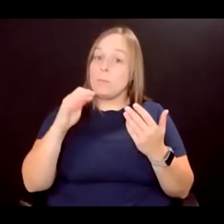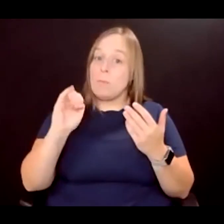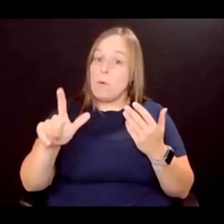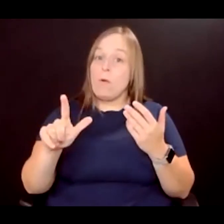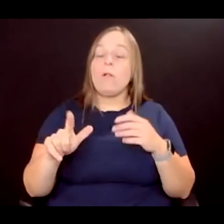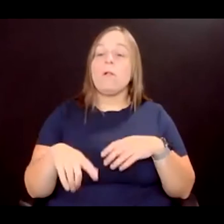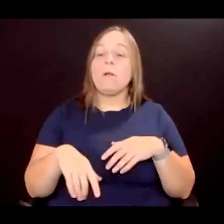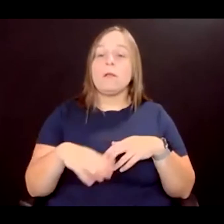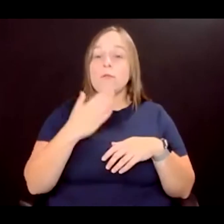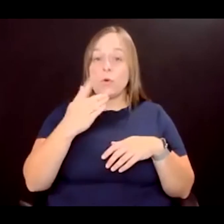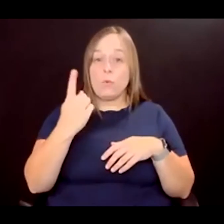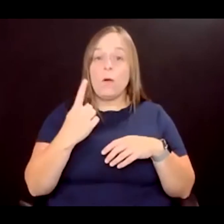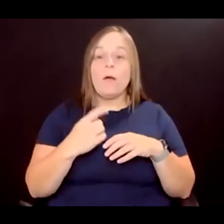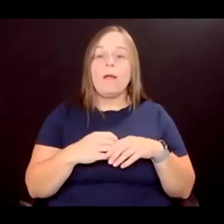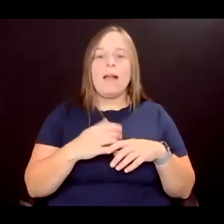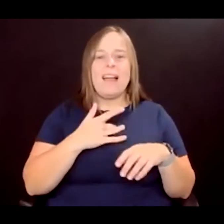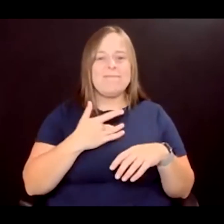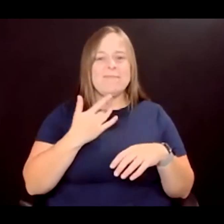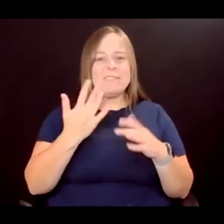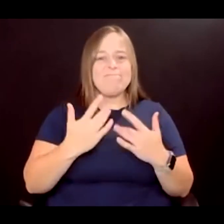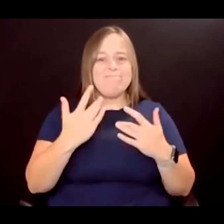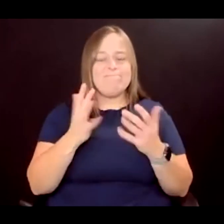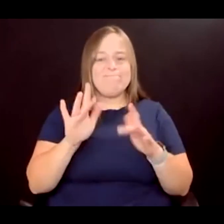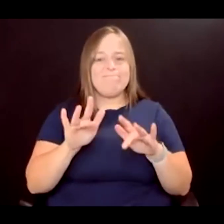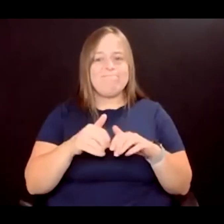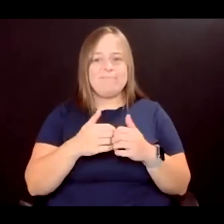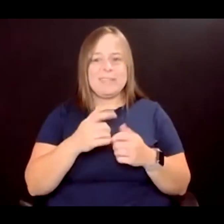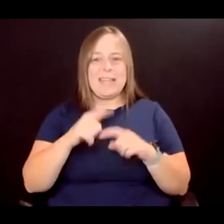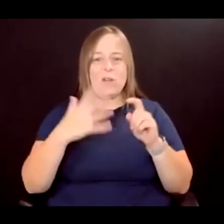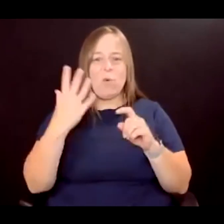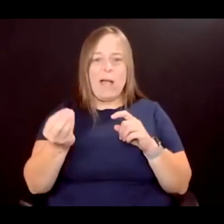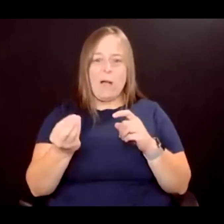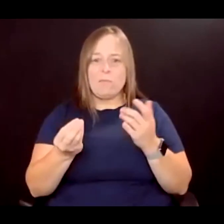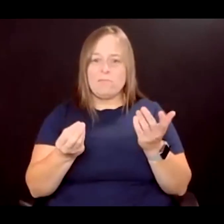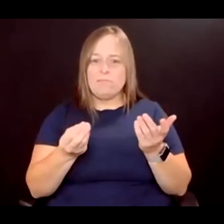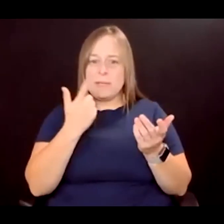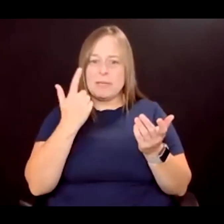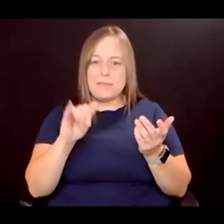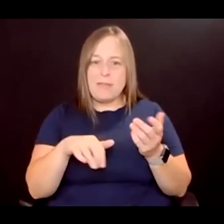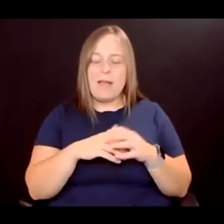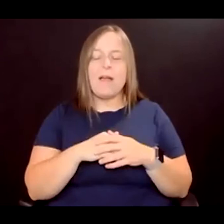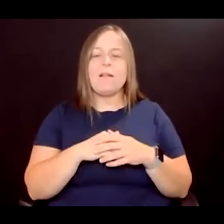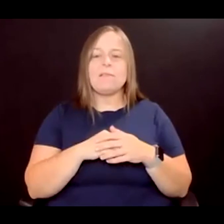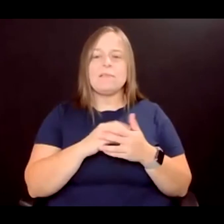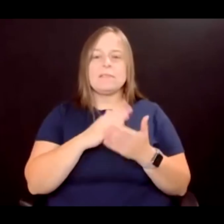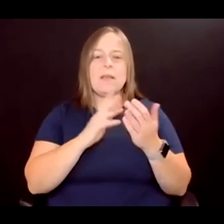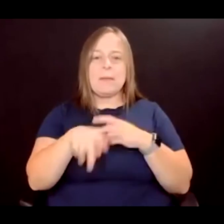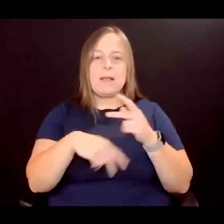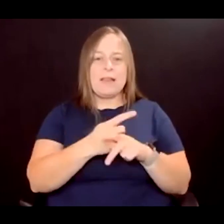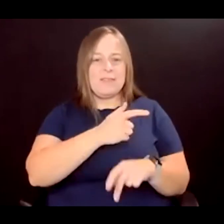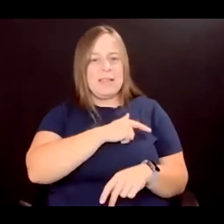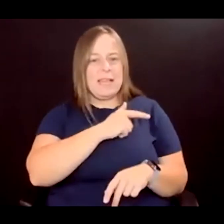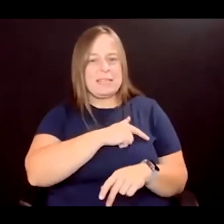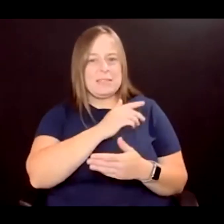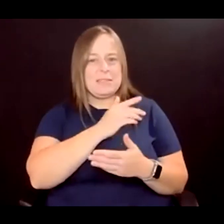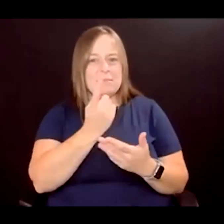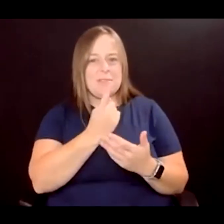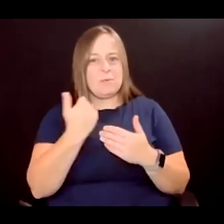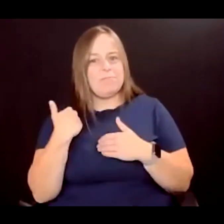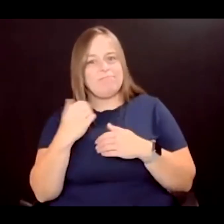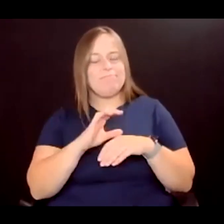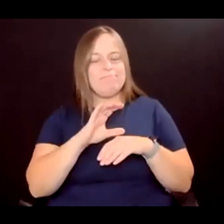person. In regards to construction, okay, and on sidewalks. Now, I've seen this in other cities